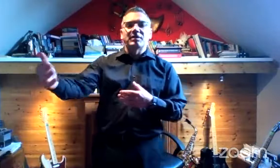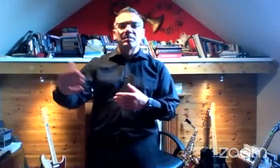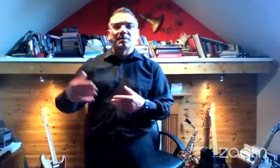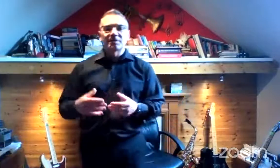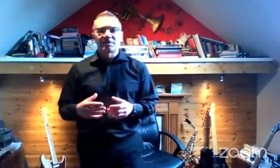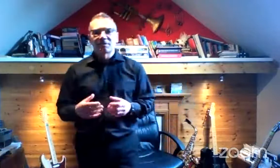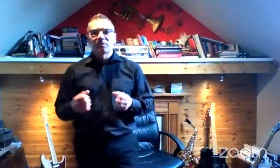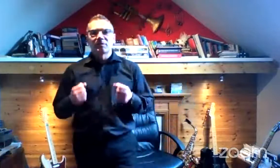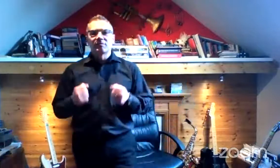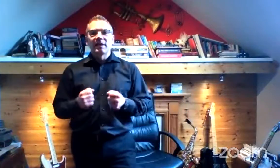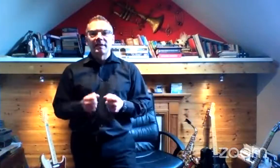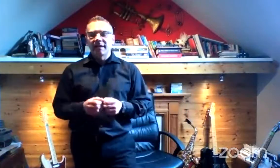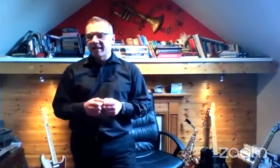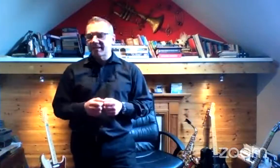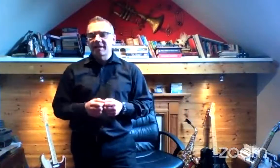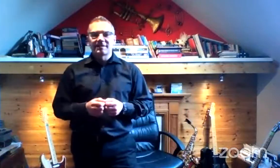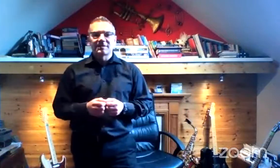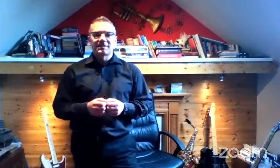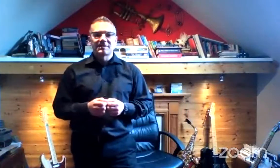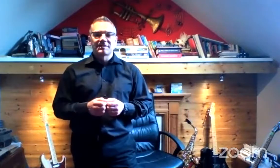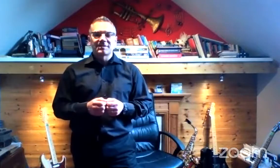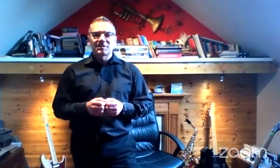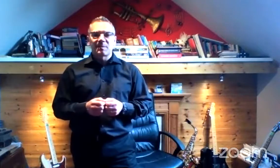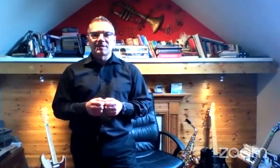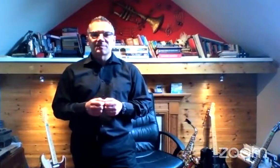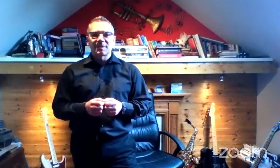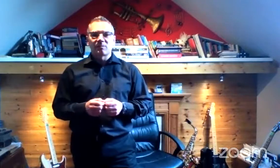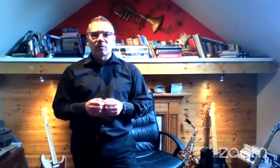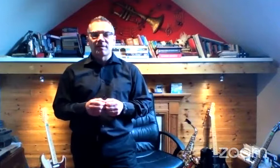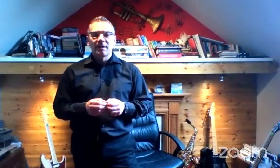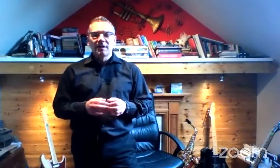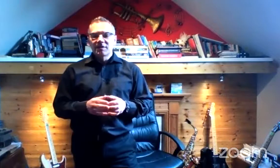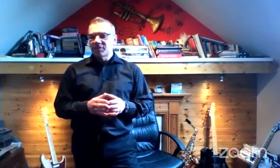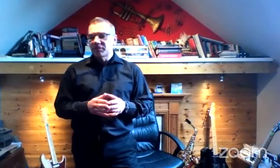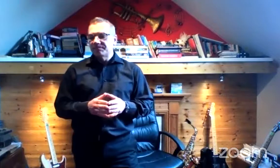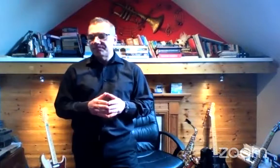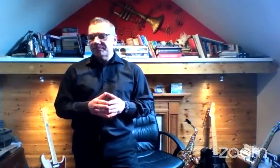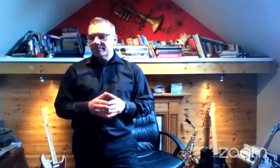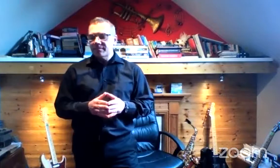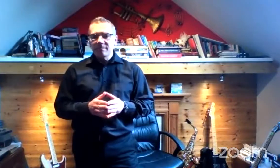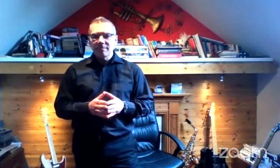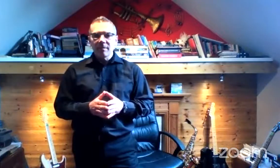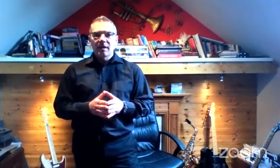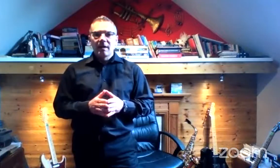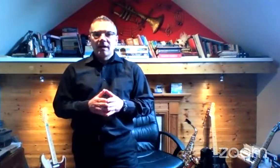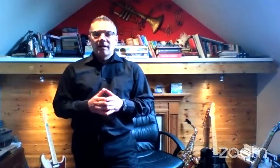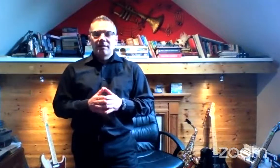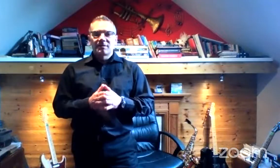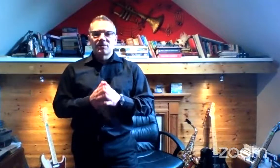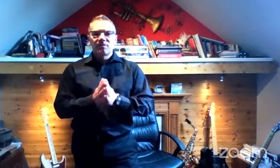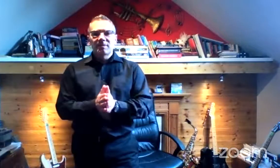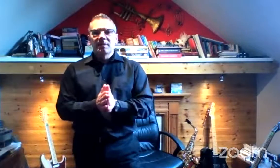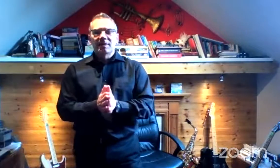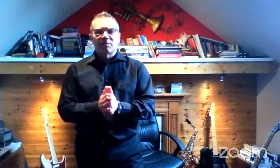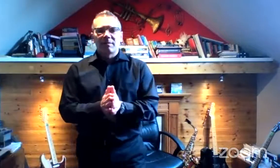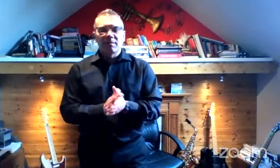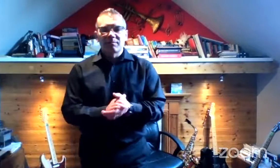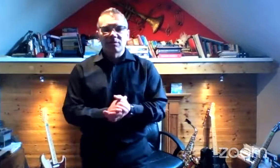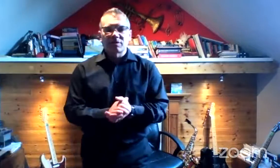another person, someone you're really excited to spend some time with. So there's a rhythm in this one. I'm just